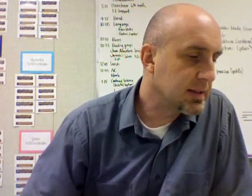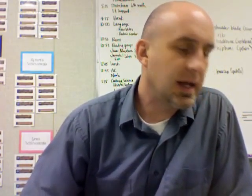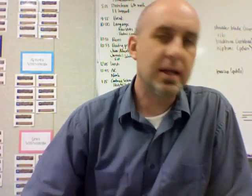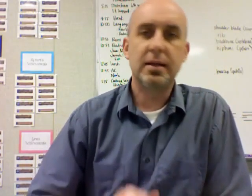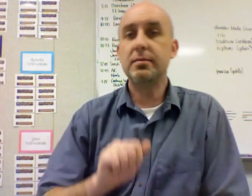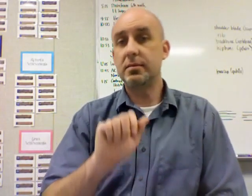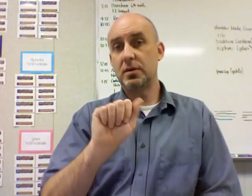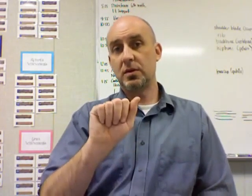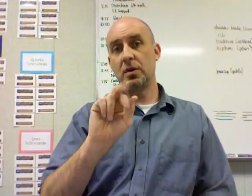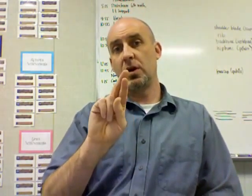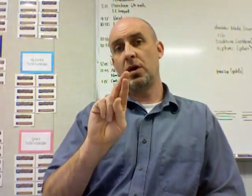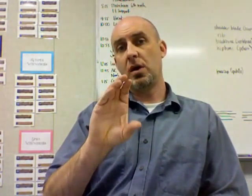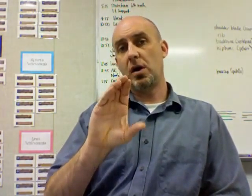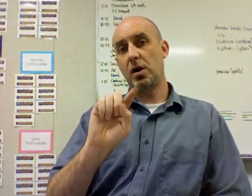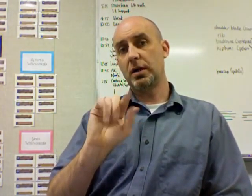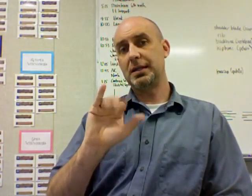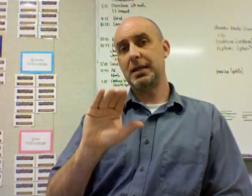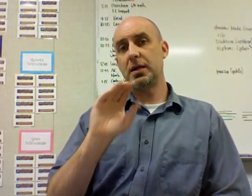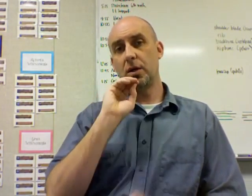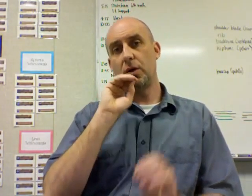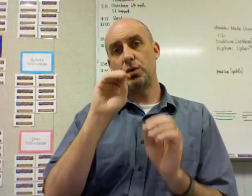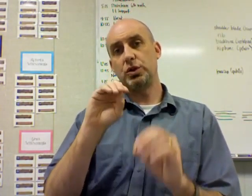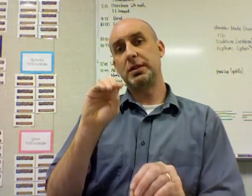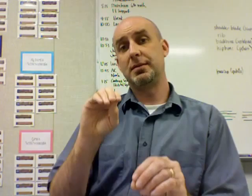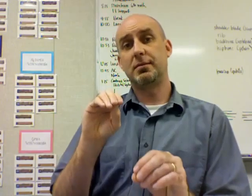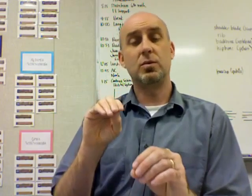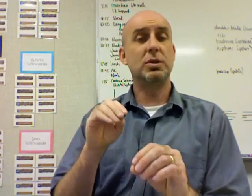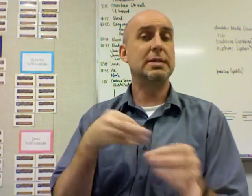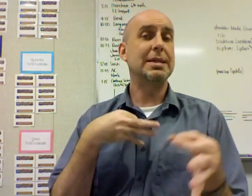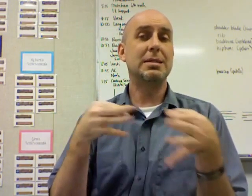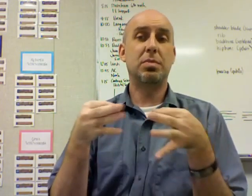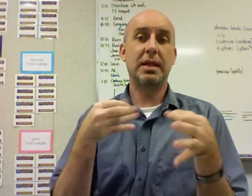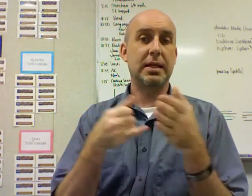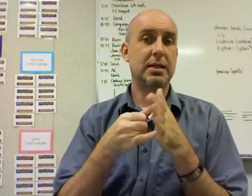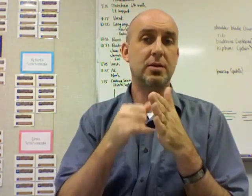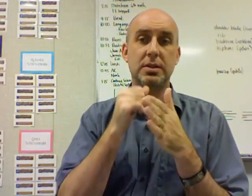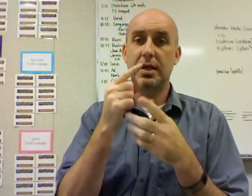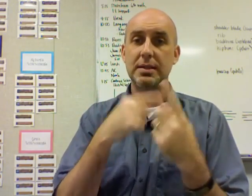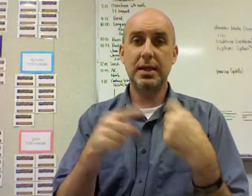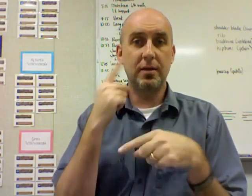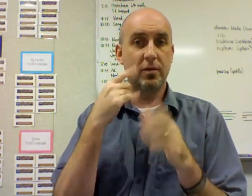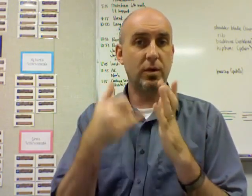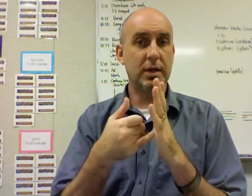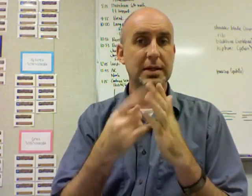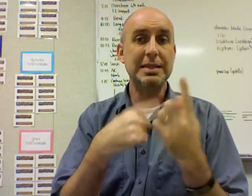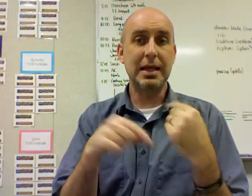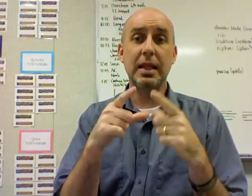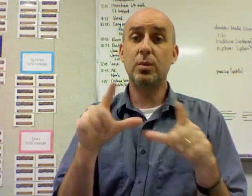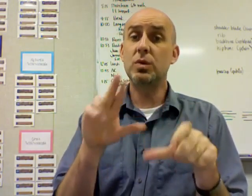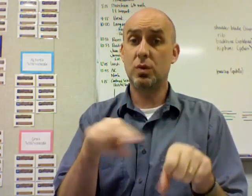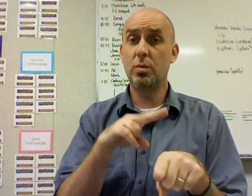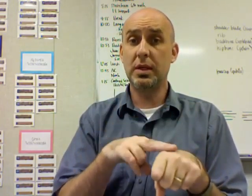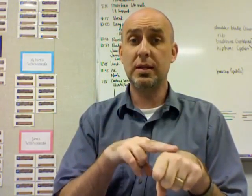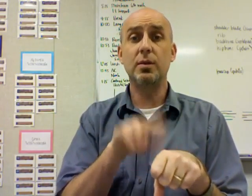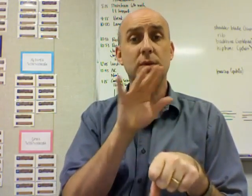sign, Arctic Ocean. We're just explaining it. There's not a sign for it. In sign language, normally you would spell